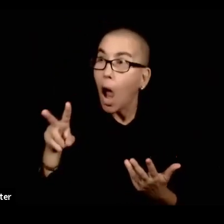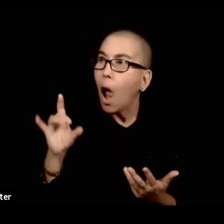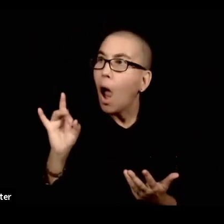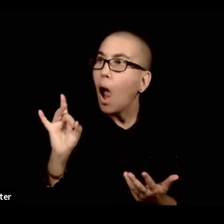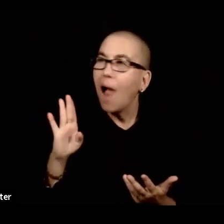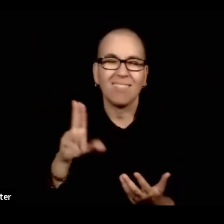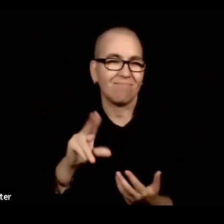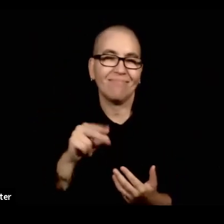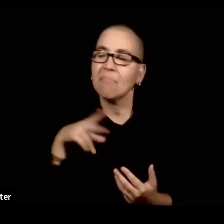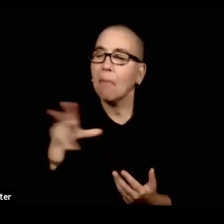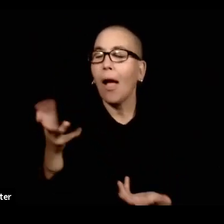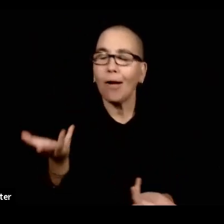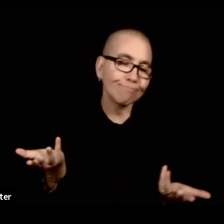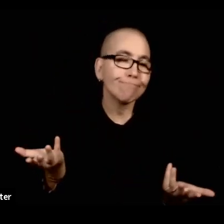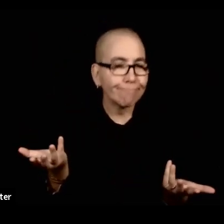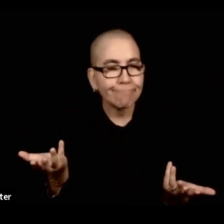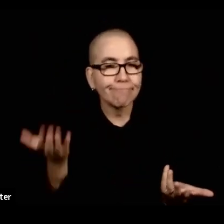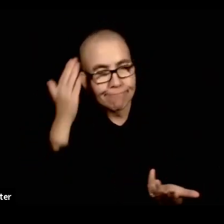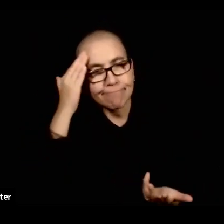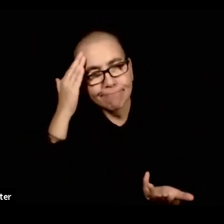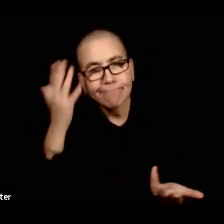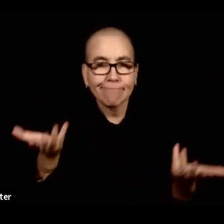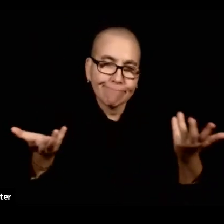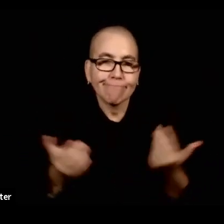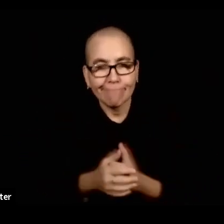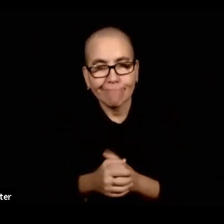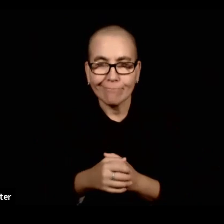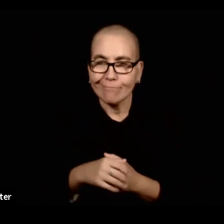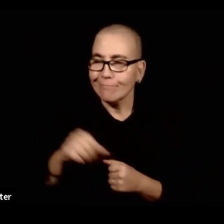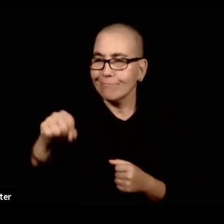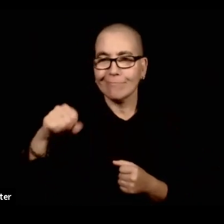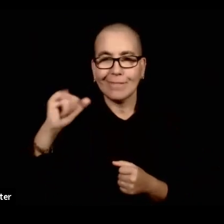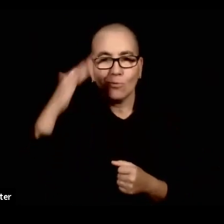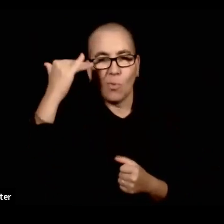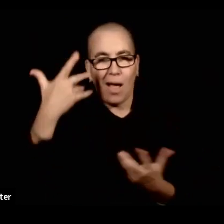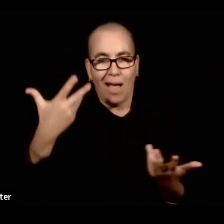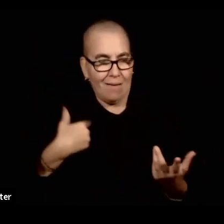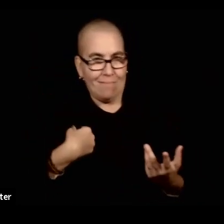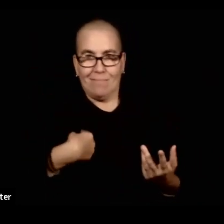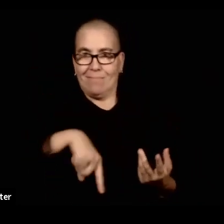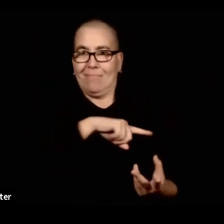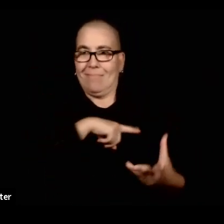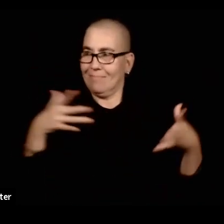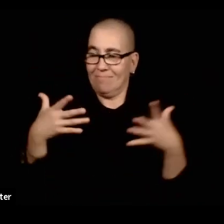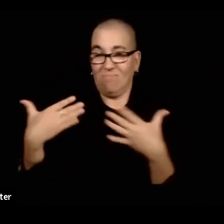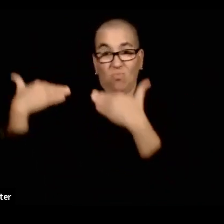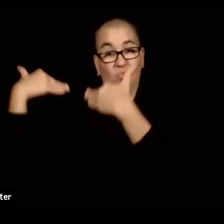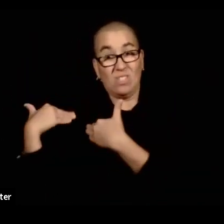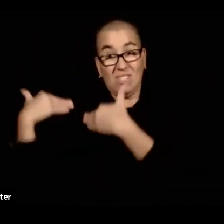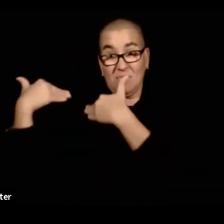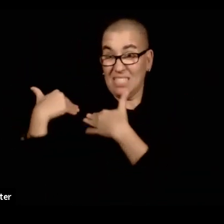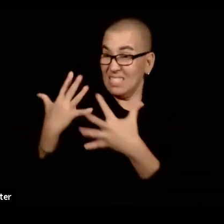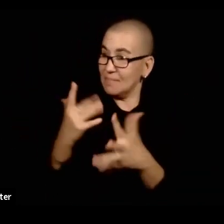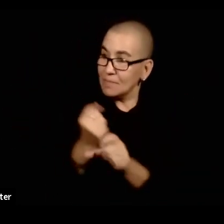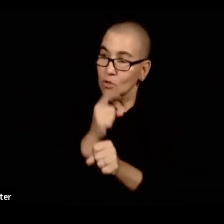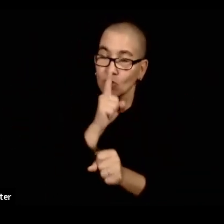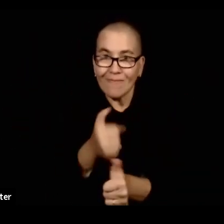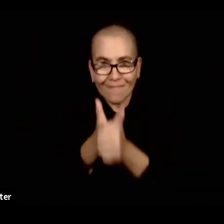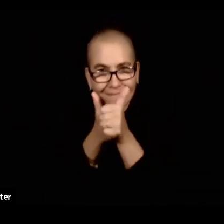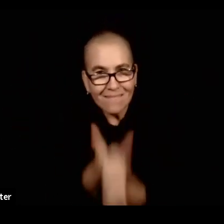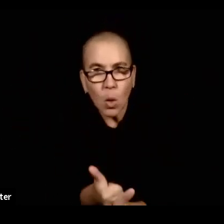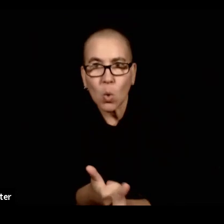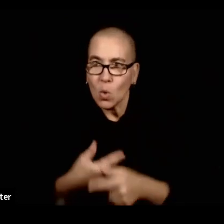That's why the commissioner's comments talk about the role that we all have in making sure that we're following guidelines. That when our case